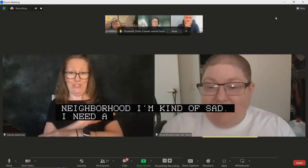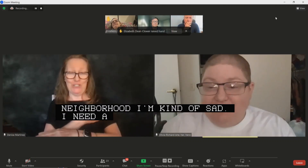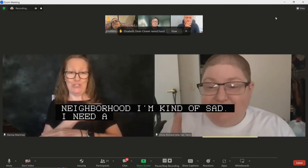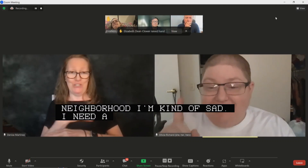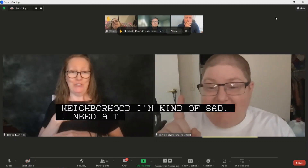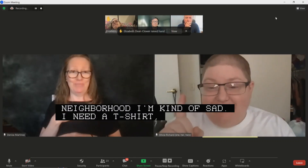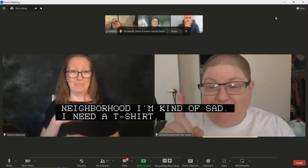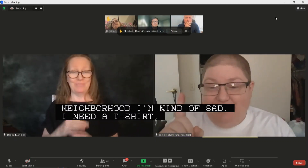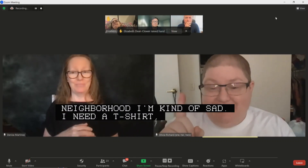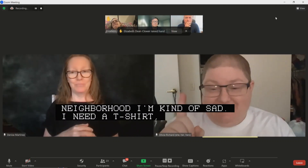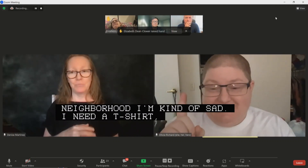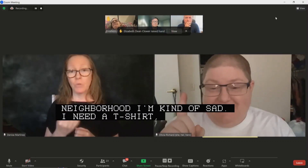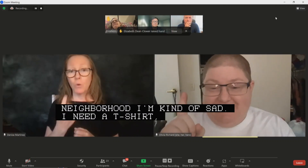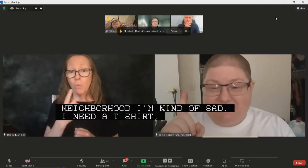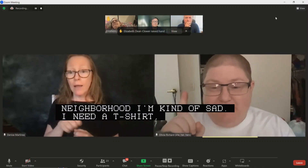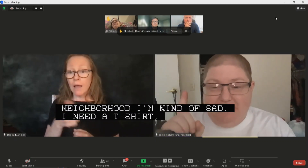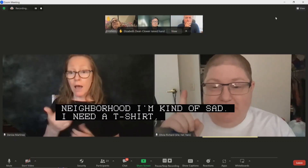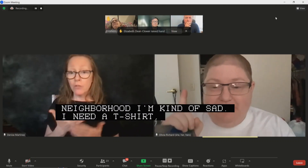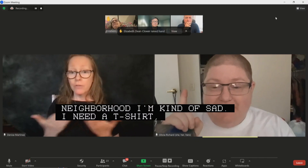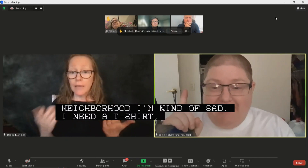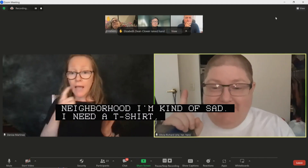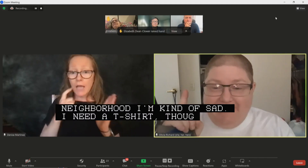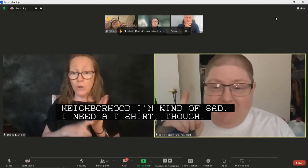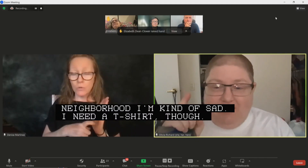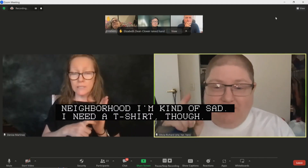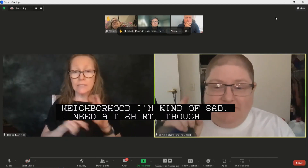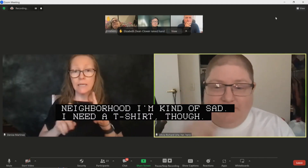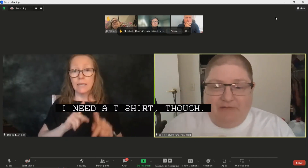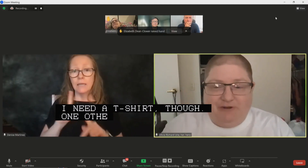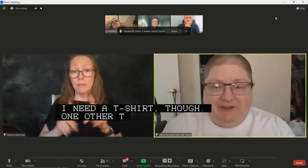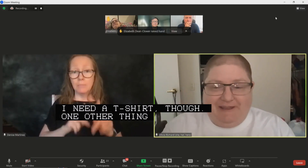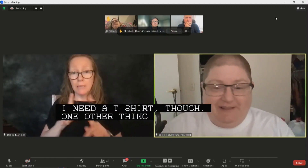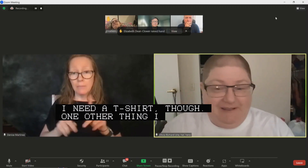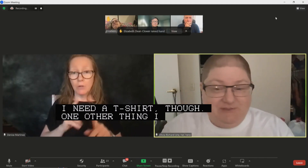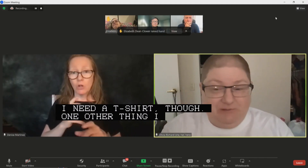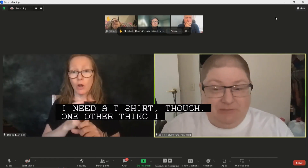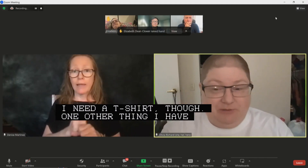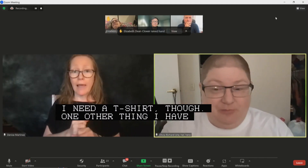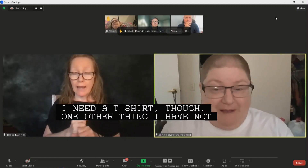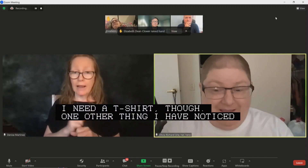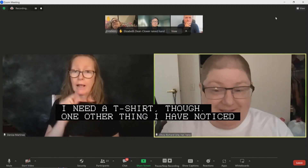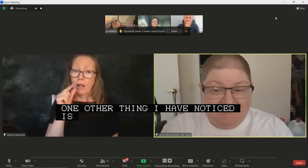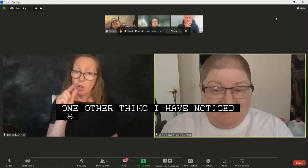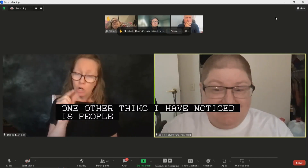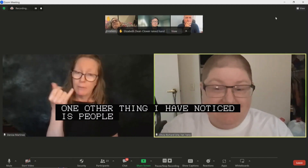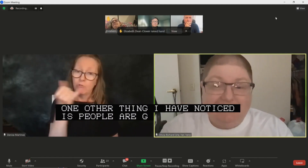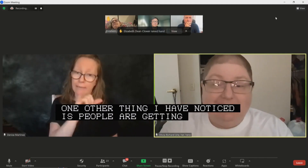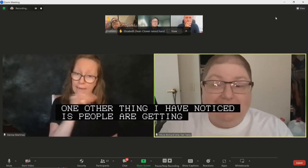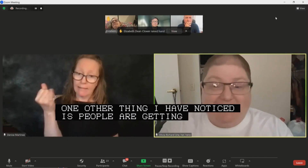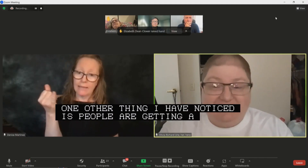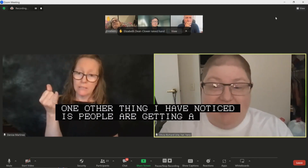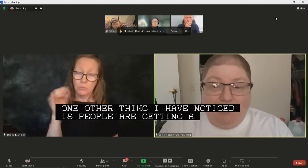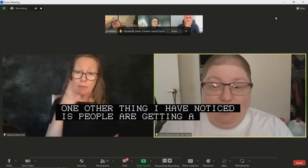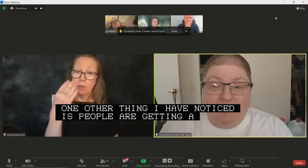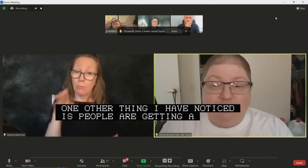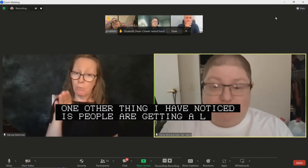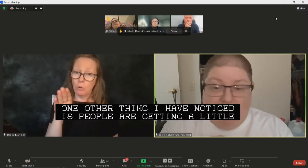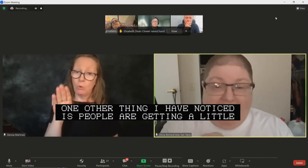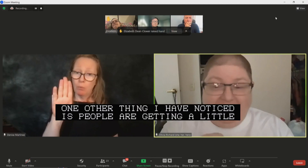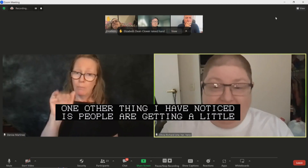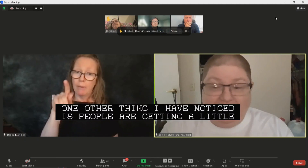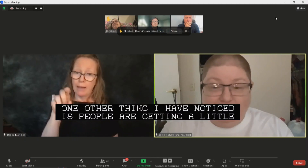One other thing I've noticed is people are getting a little bit ridiculous with the blue bikes. I saw